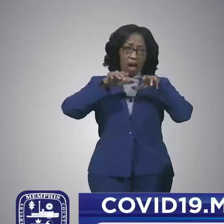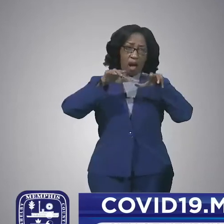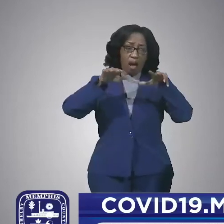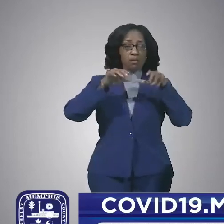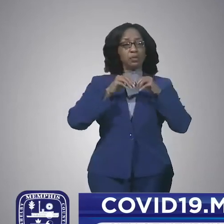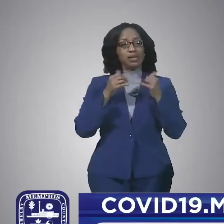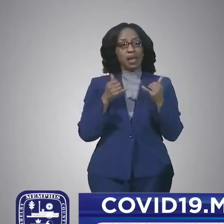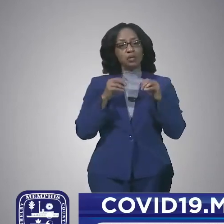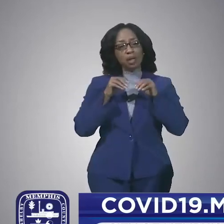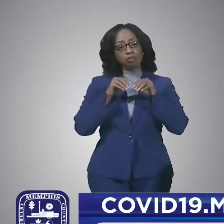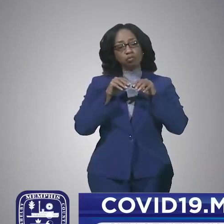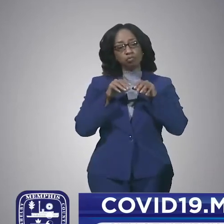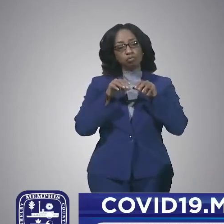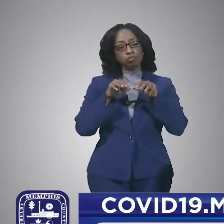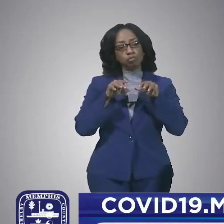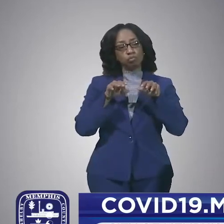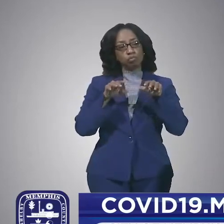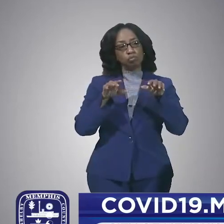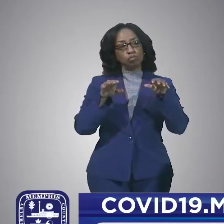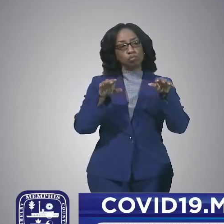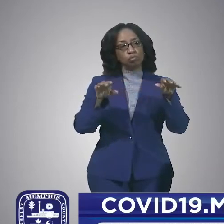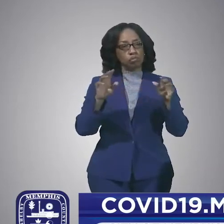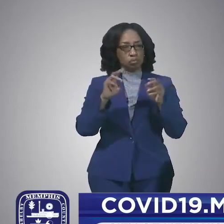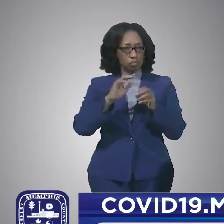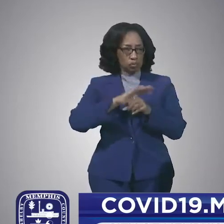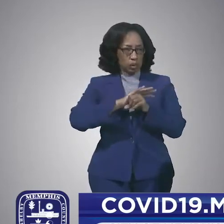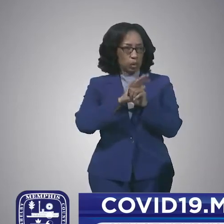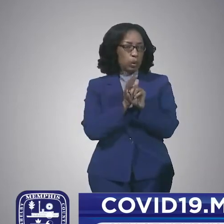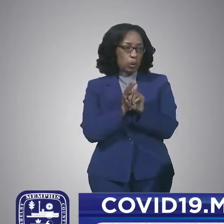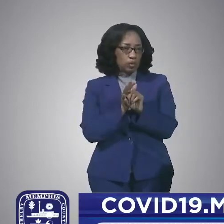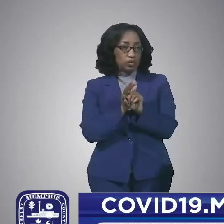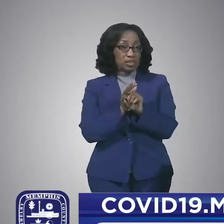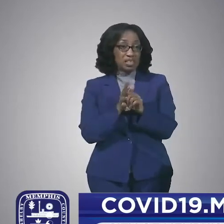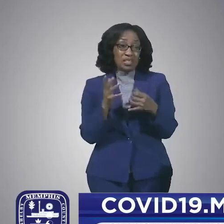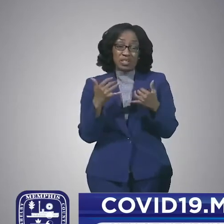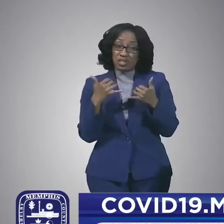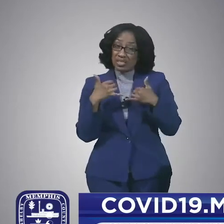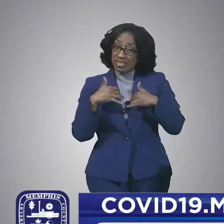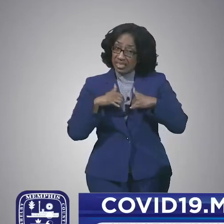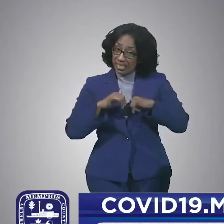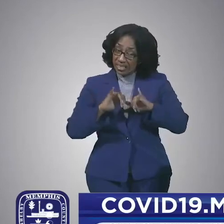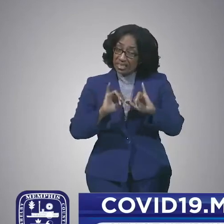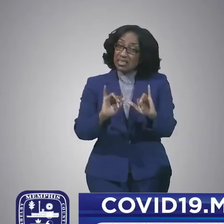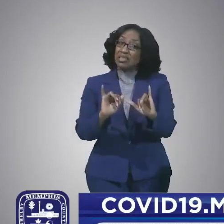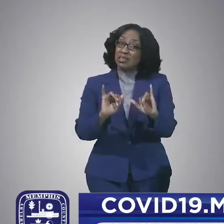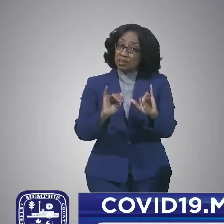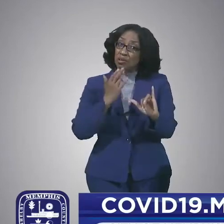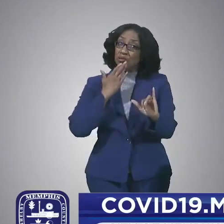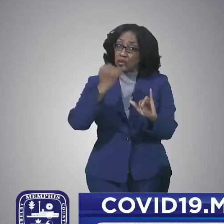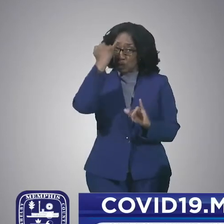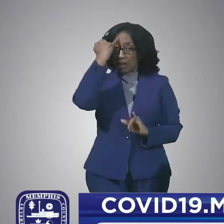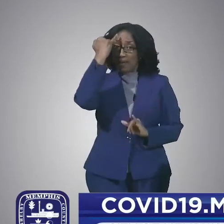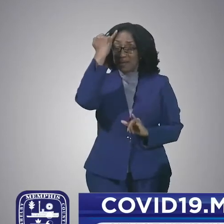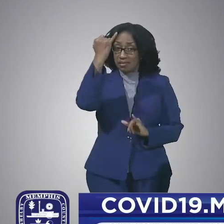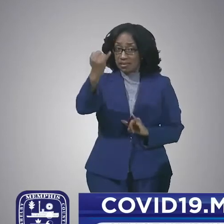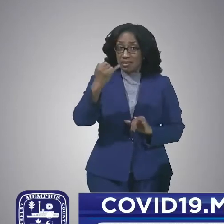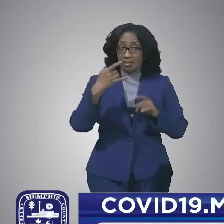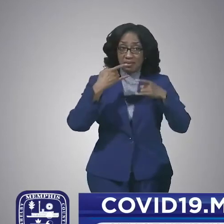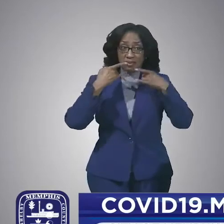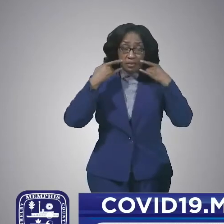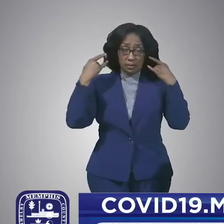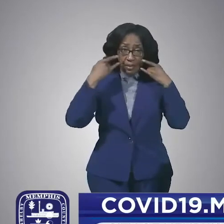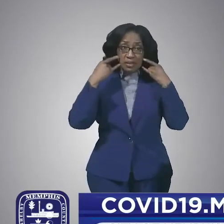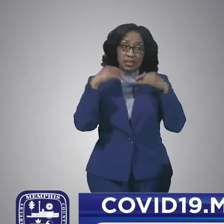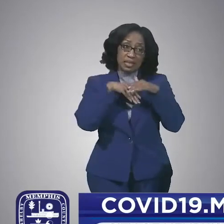where that language comes in, where it's still highly recommended that you have a mask on, particularly in